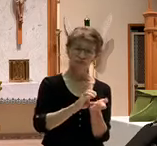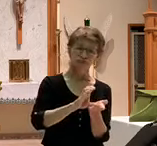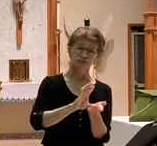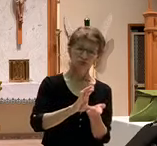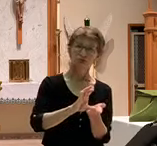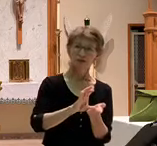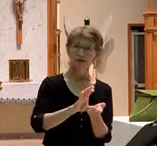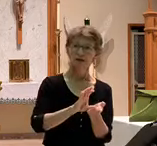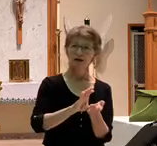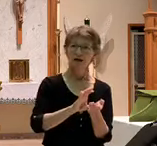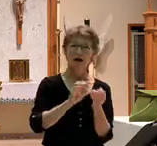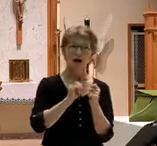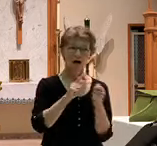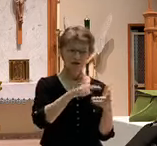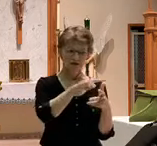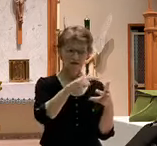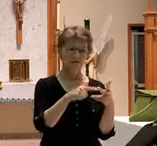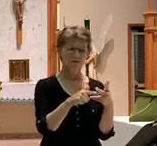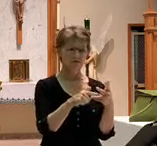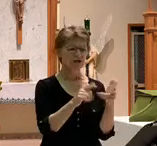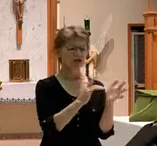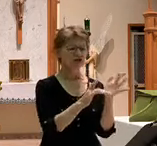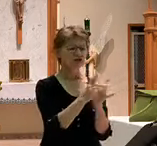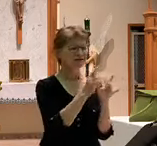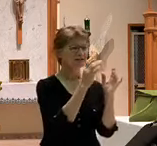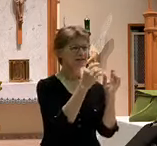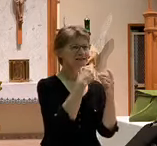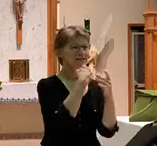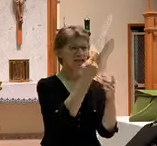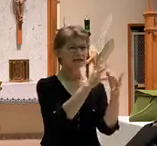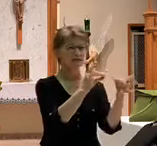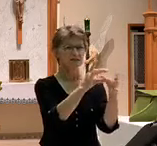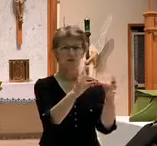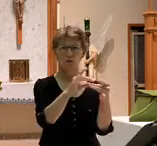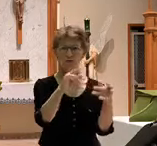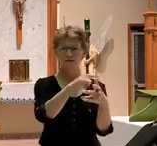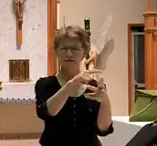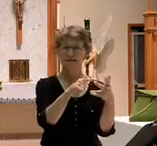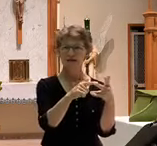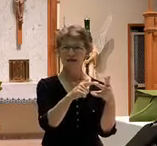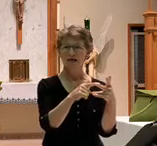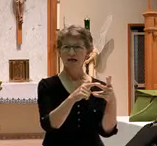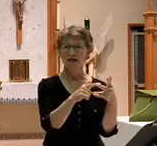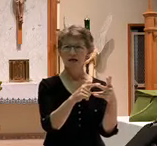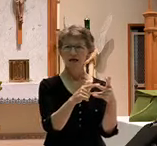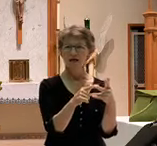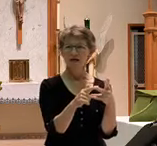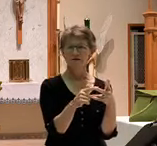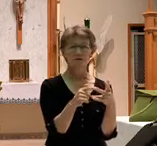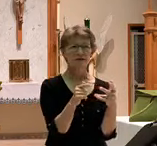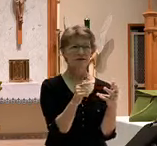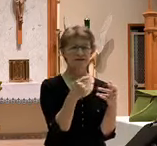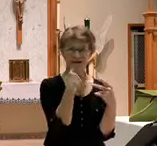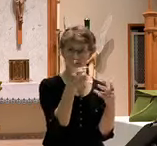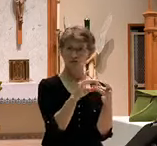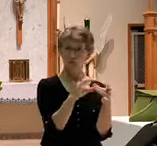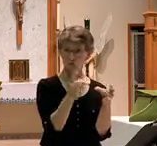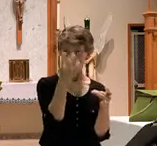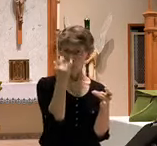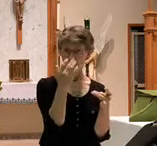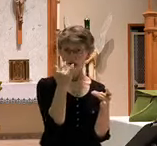All these things Jesus spoke to the crowds in parables. He spoke to them only in parables to